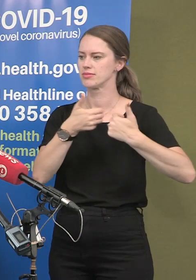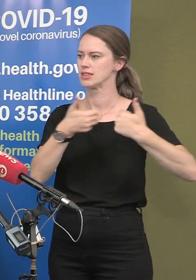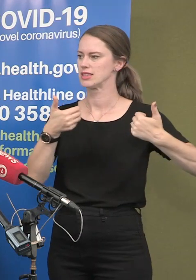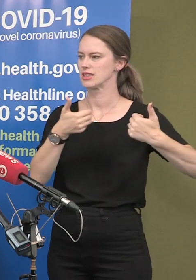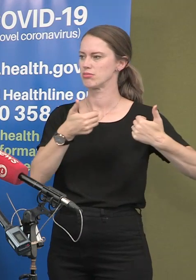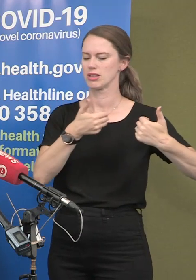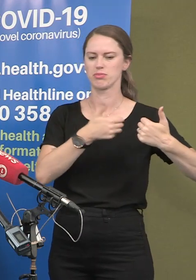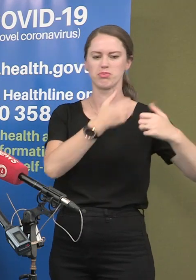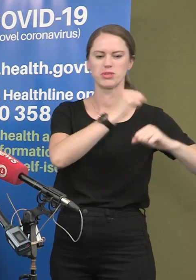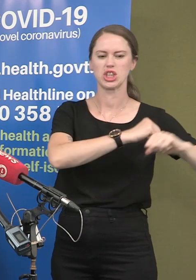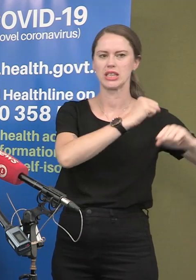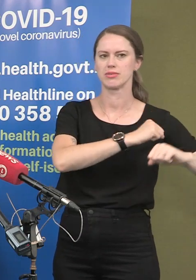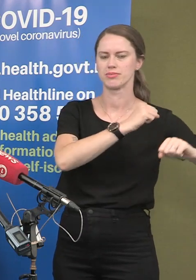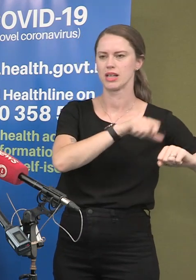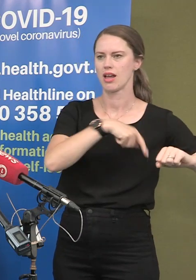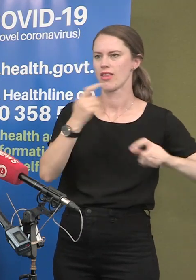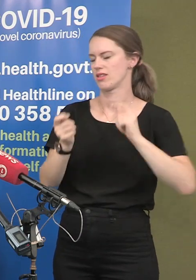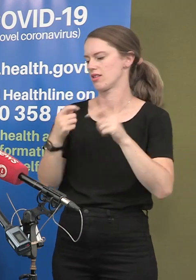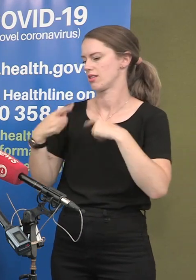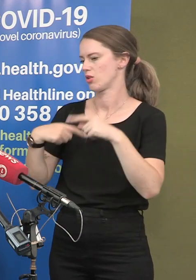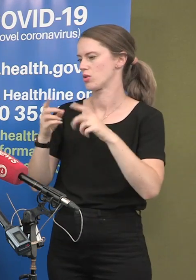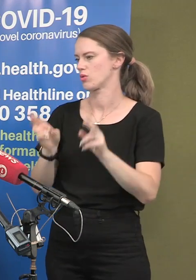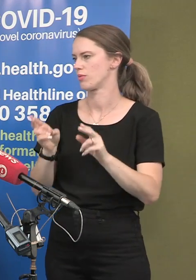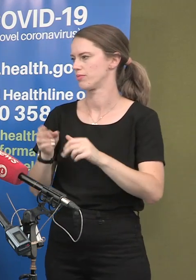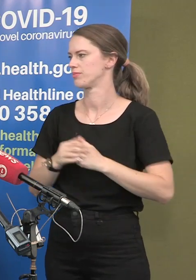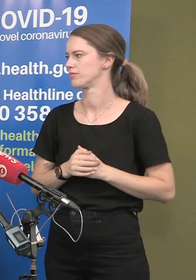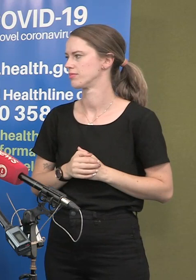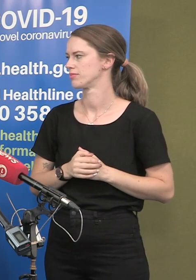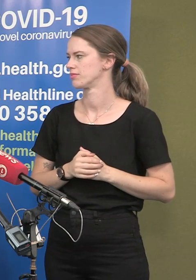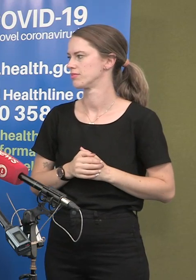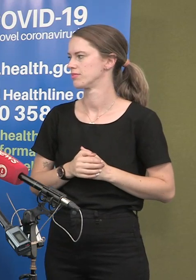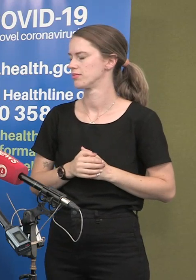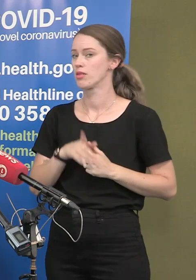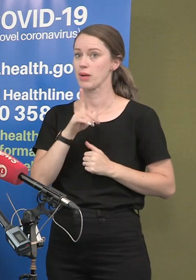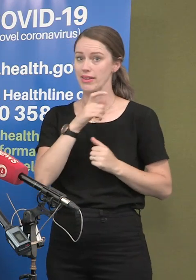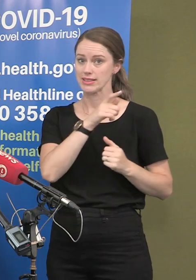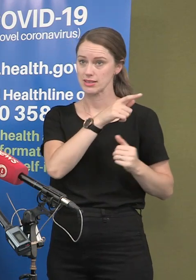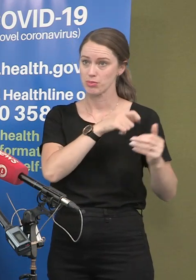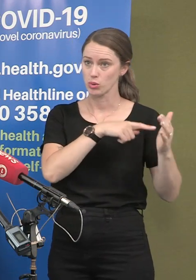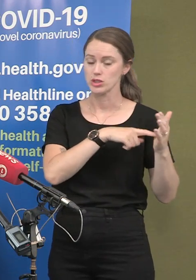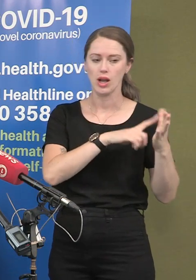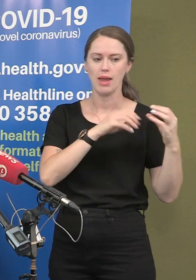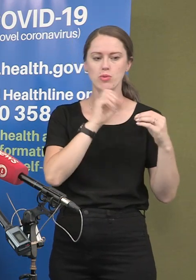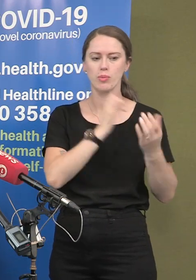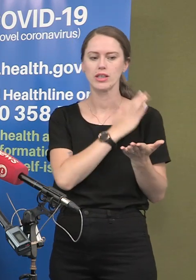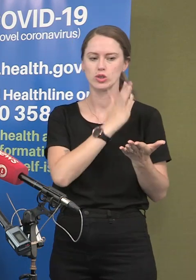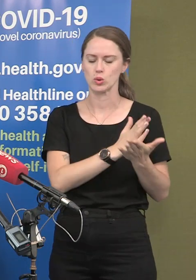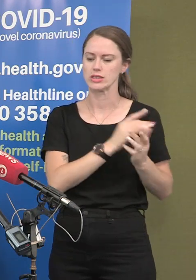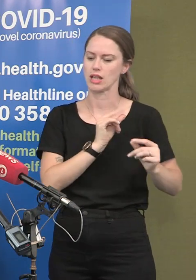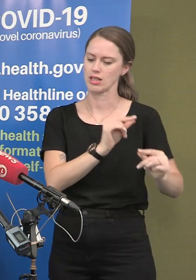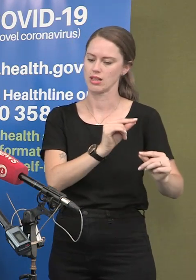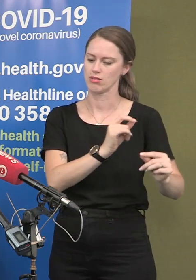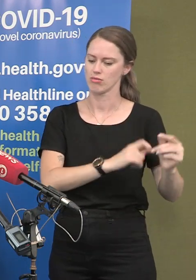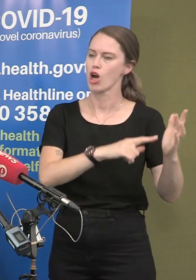assay, a separate machine, so all the other testing would continue. But what I can say, of course, is this is important, so labs would ensure that it was being done as